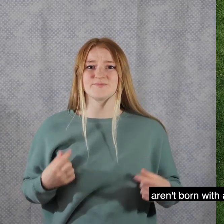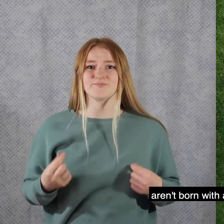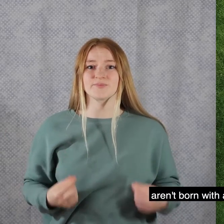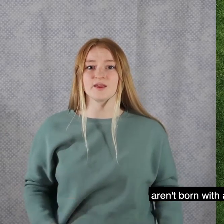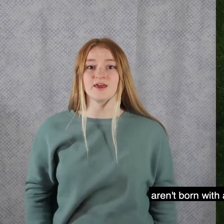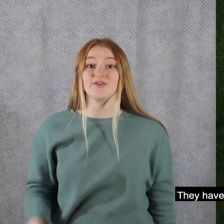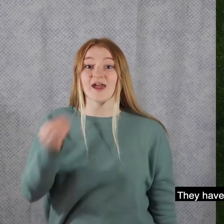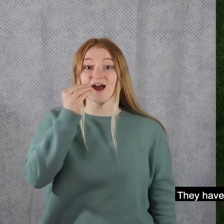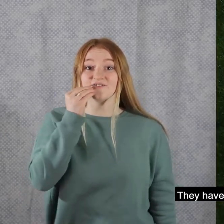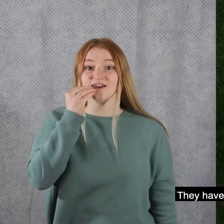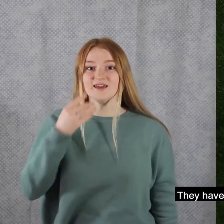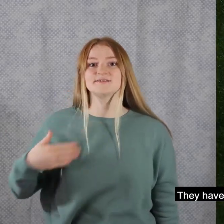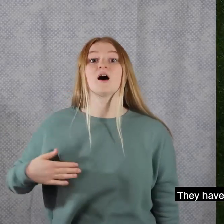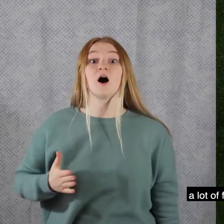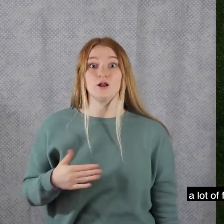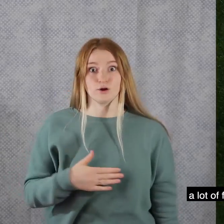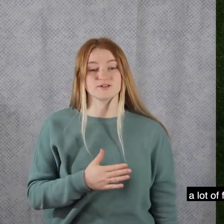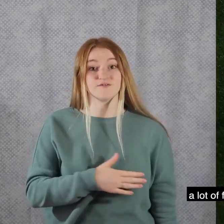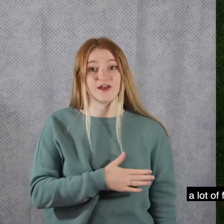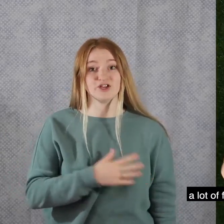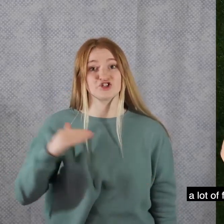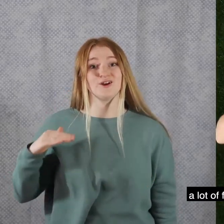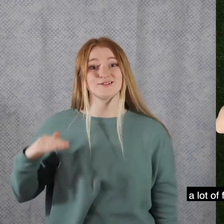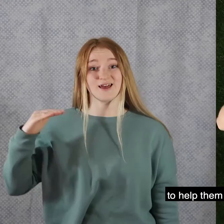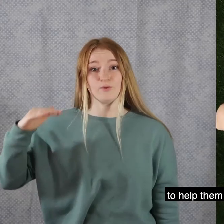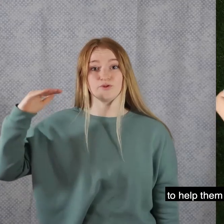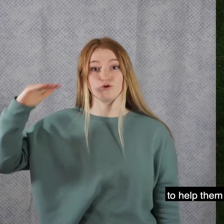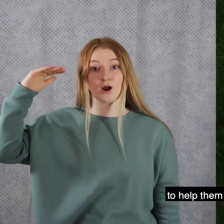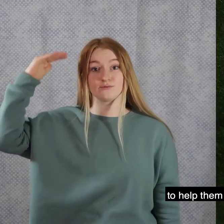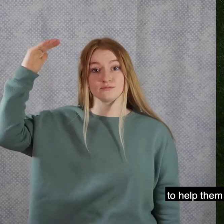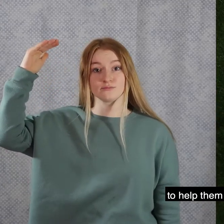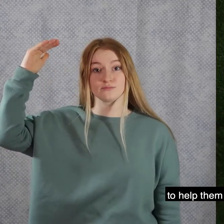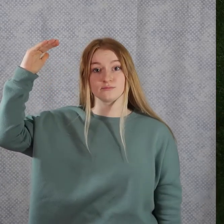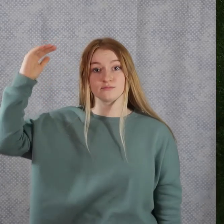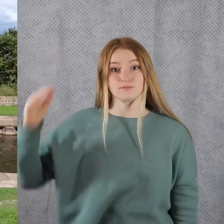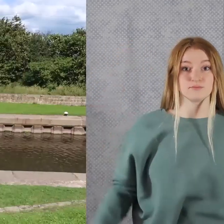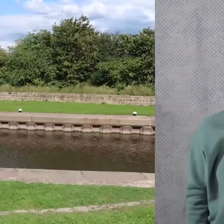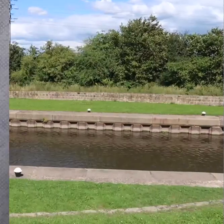feathers. They have to eat a lot of fish to help them grow.